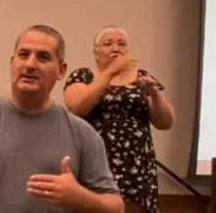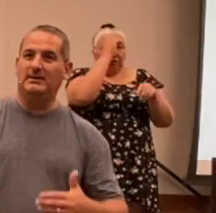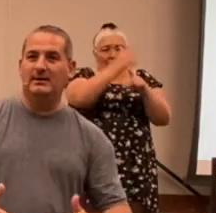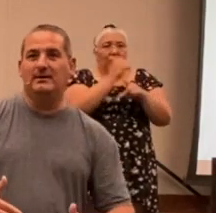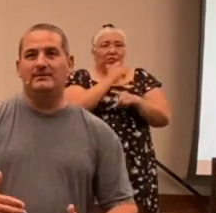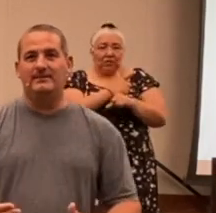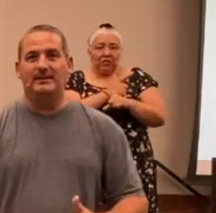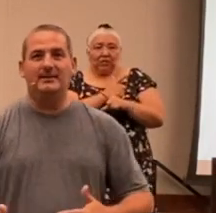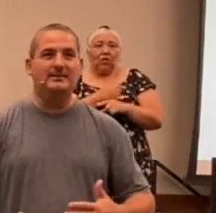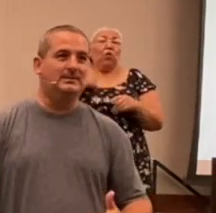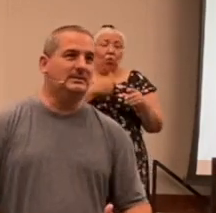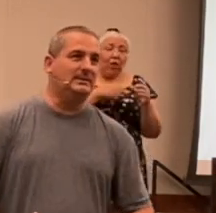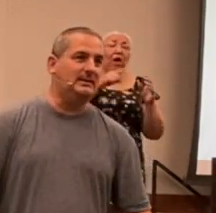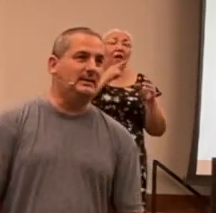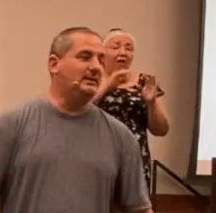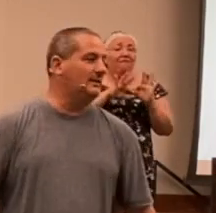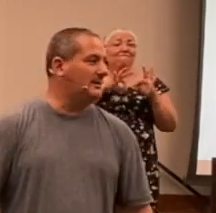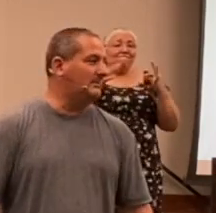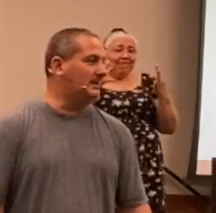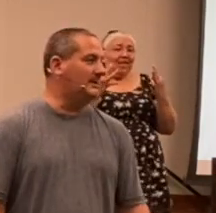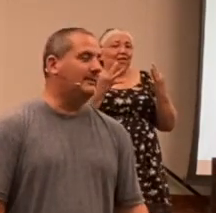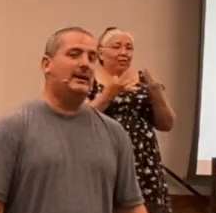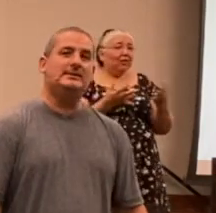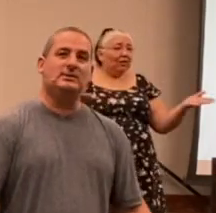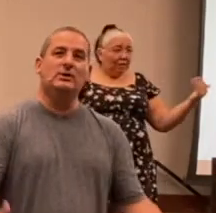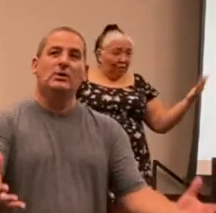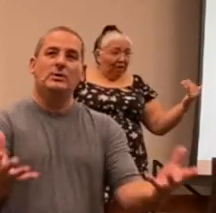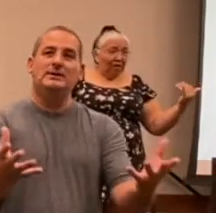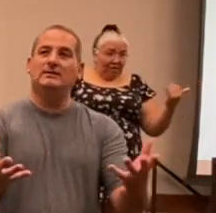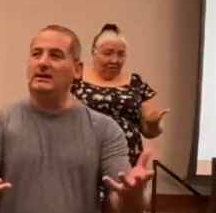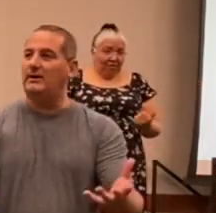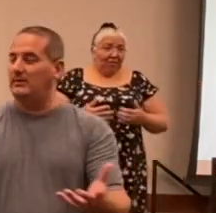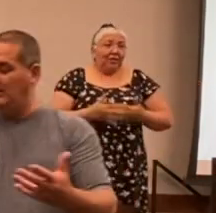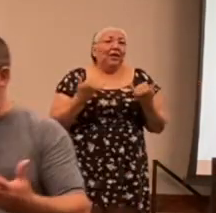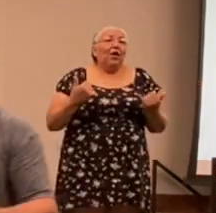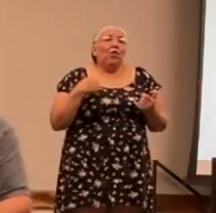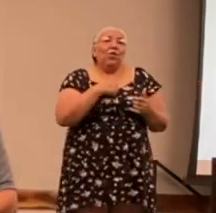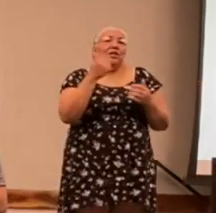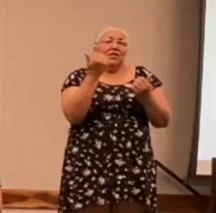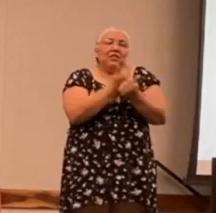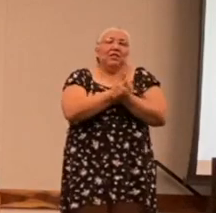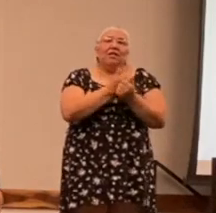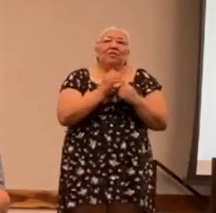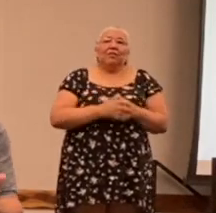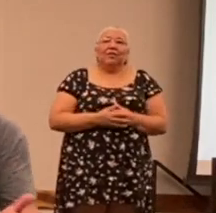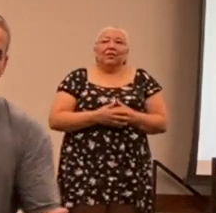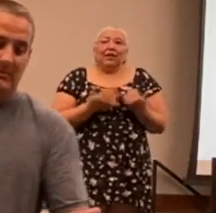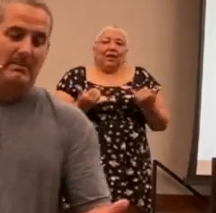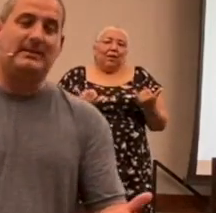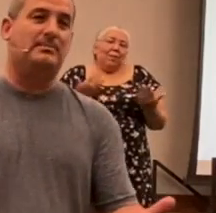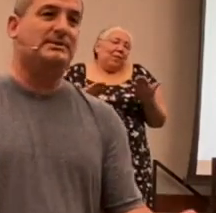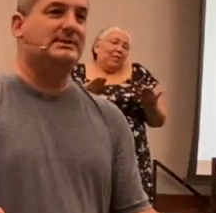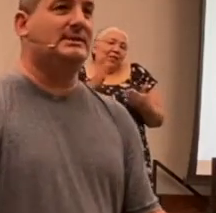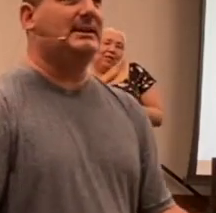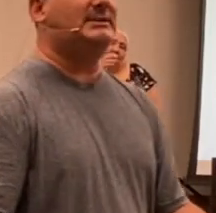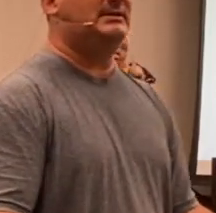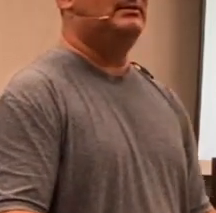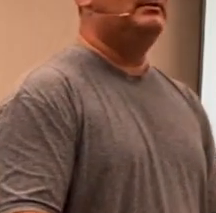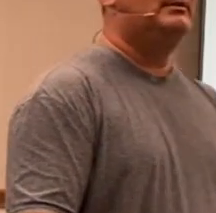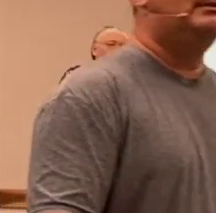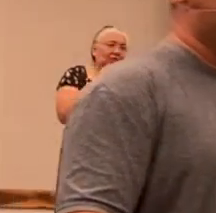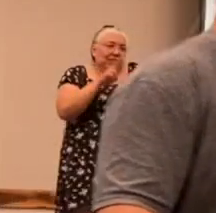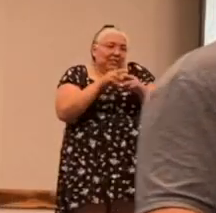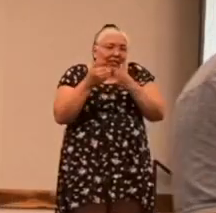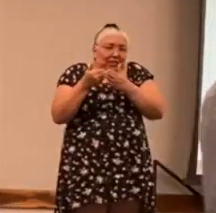We are family. Come on, right? So we need to love on them. Love on the people next to you. Maybe you've never met the person sitting next to